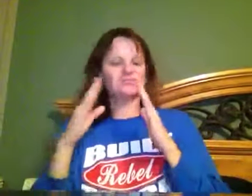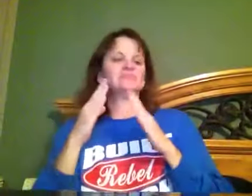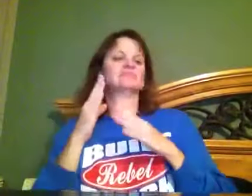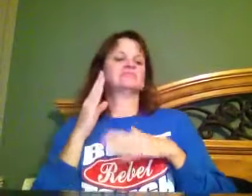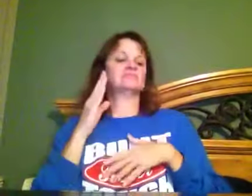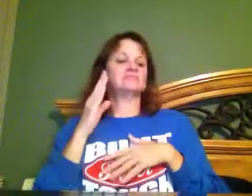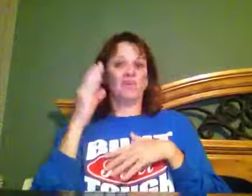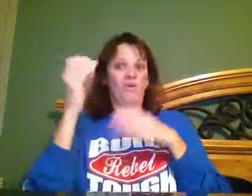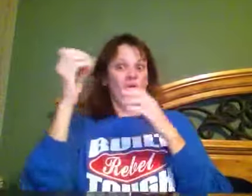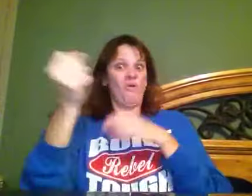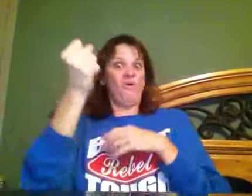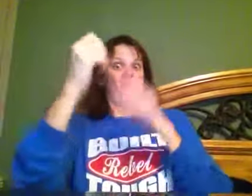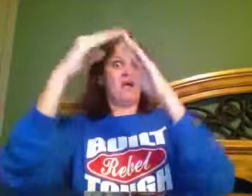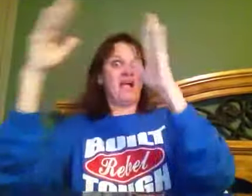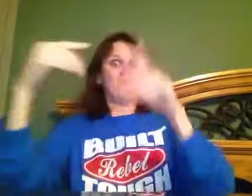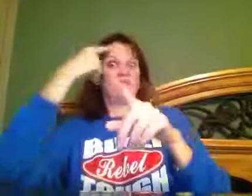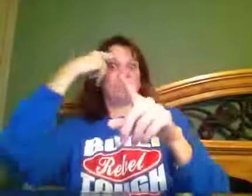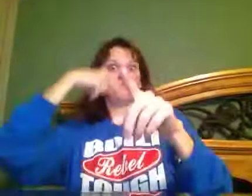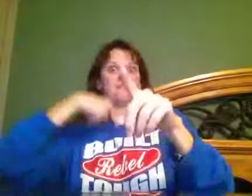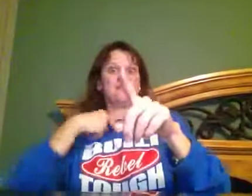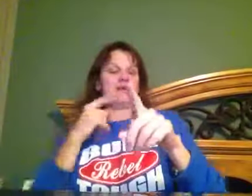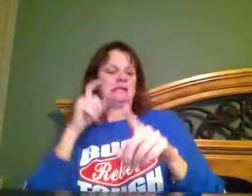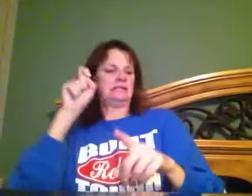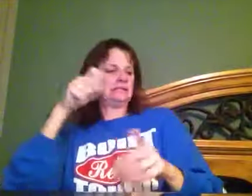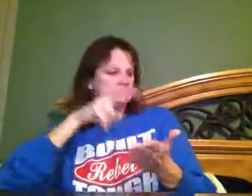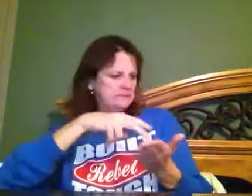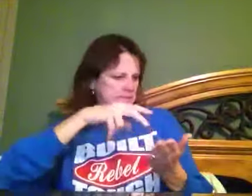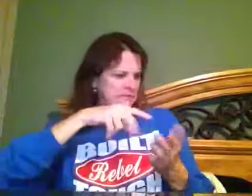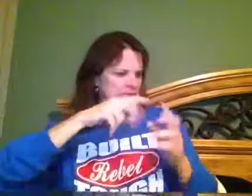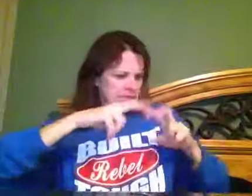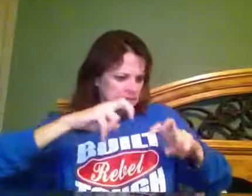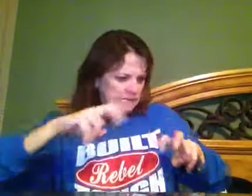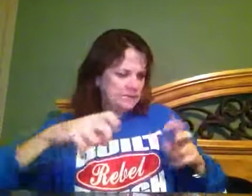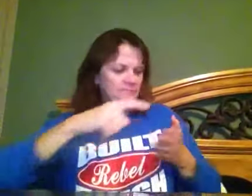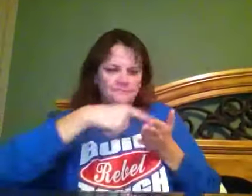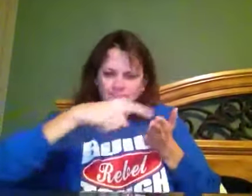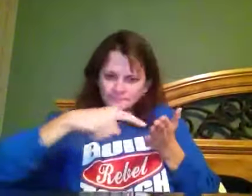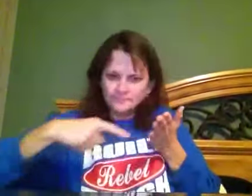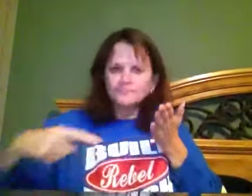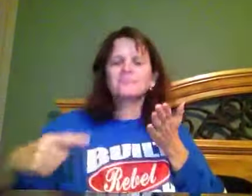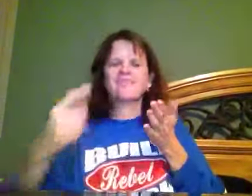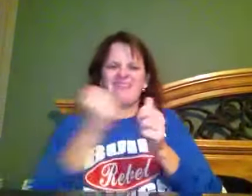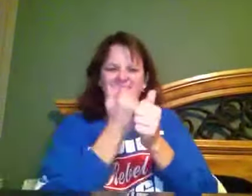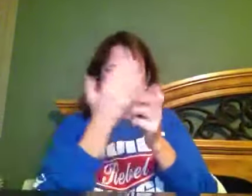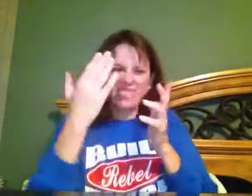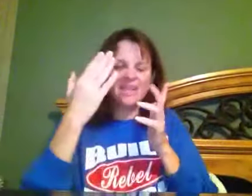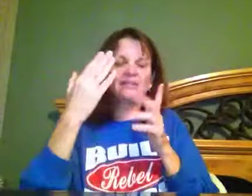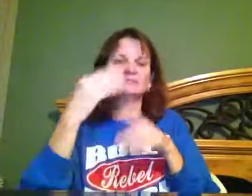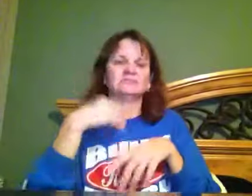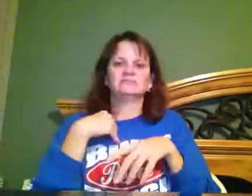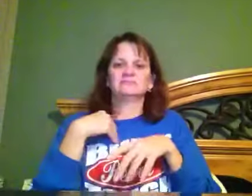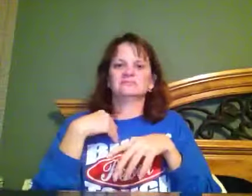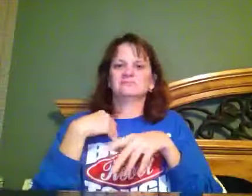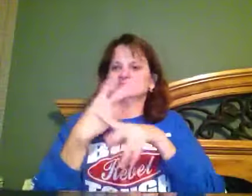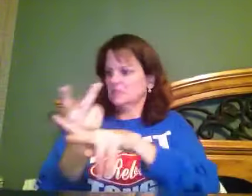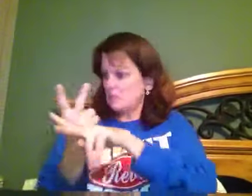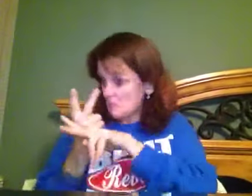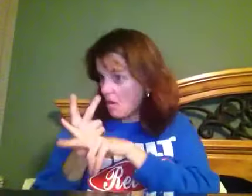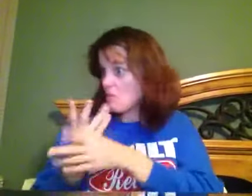check on the home, make sure your finances is right, and absolutely sure that you want the home. It can be a few days period, a week,